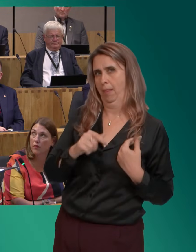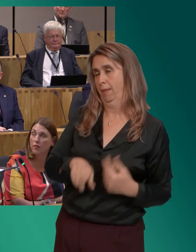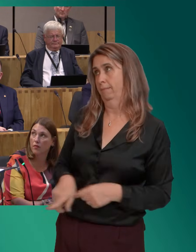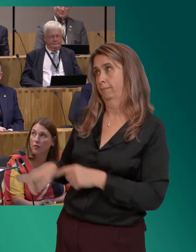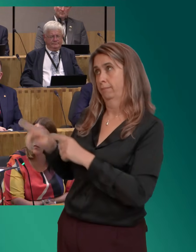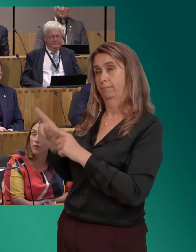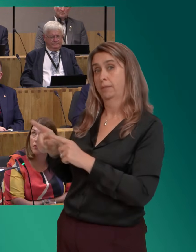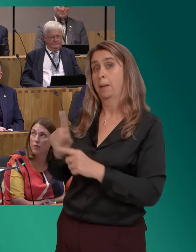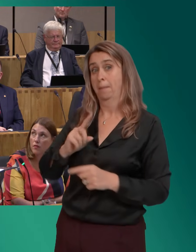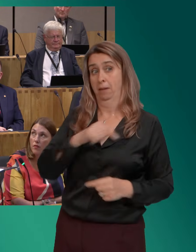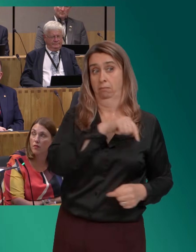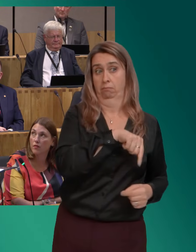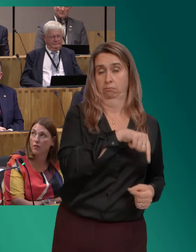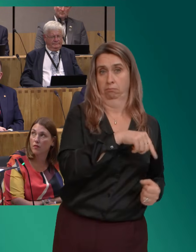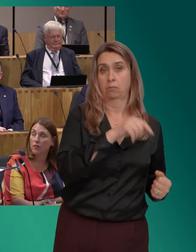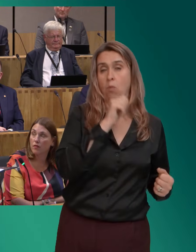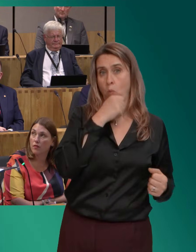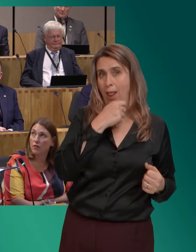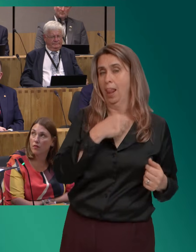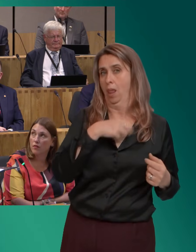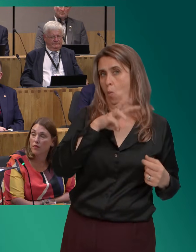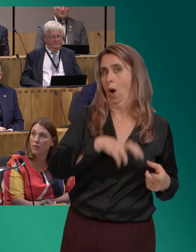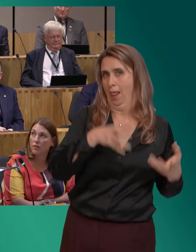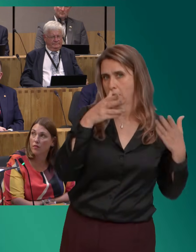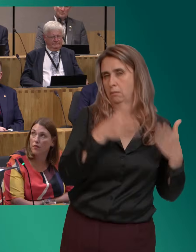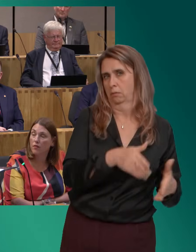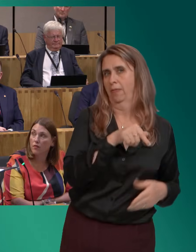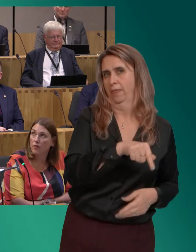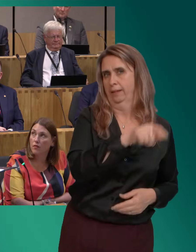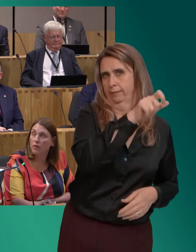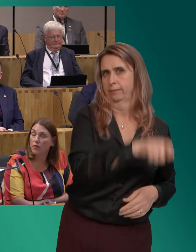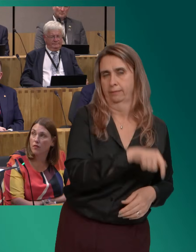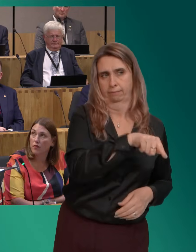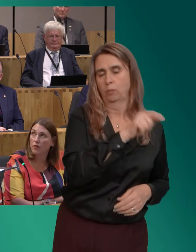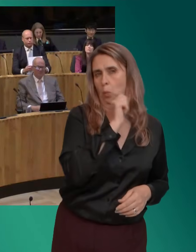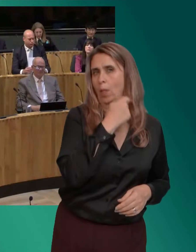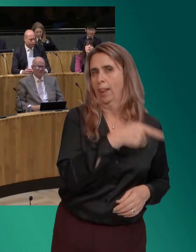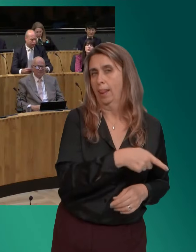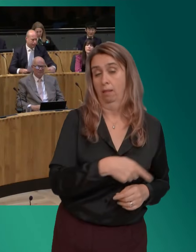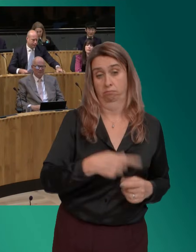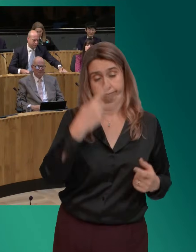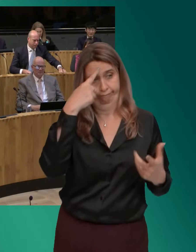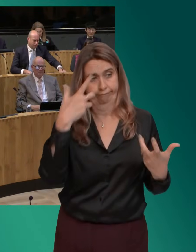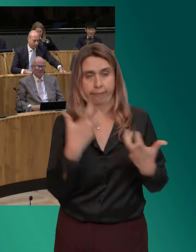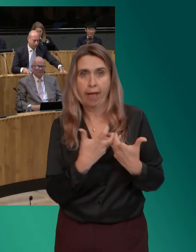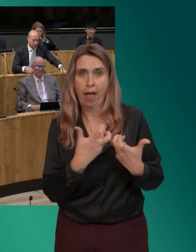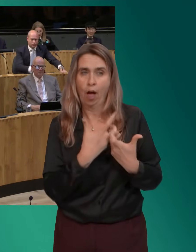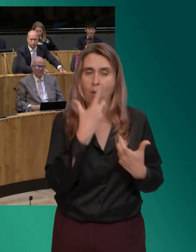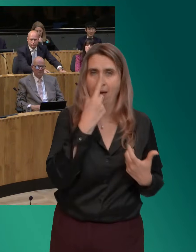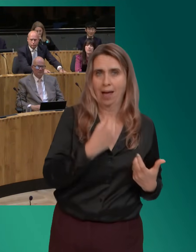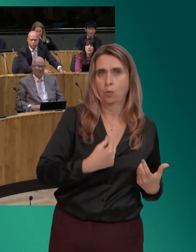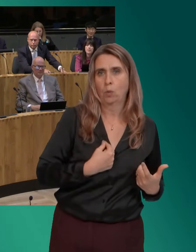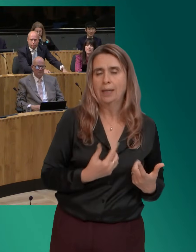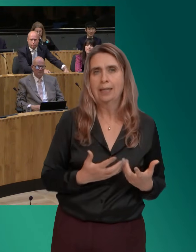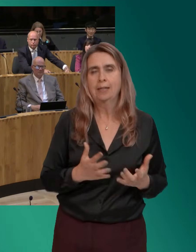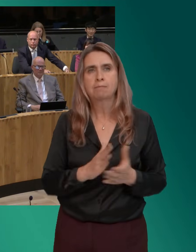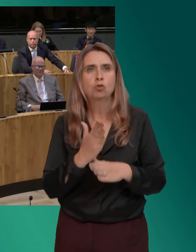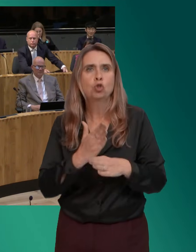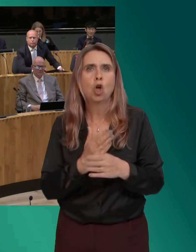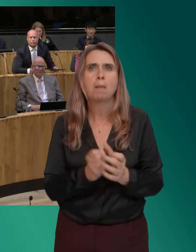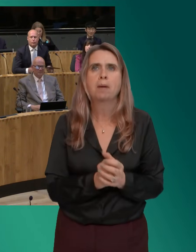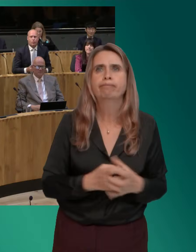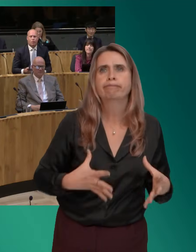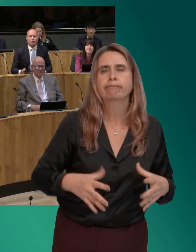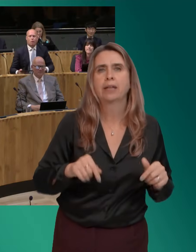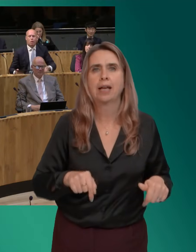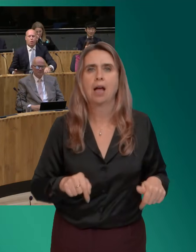Energy will be focused on the same thing. It's about looking at how we make the most of this opportunity in terms of job creation and